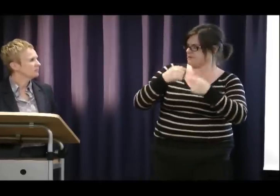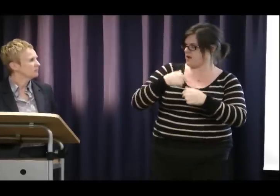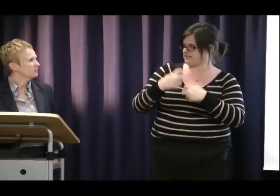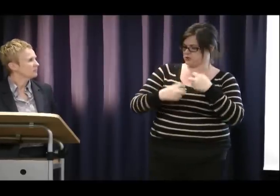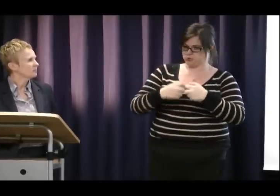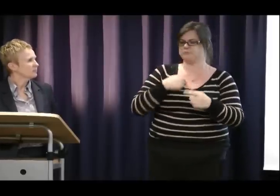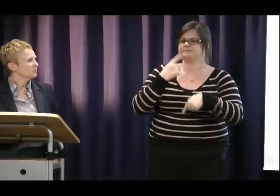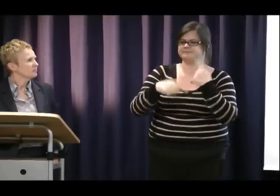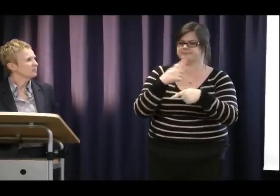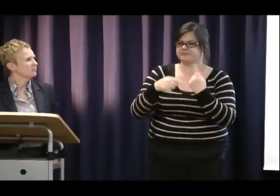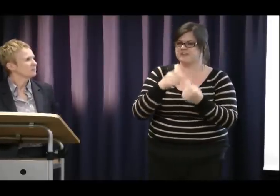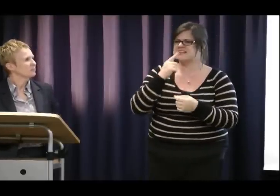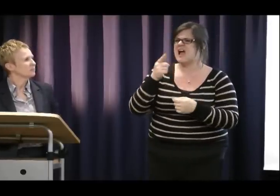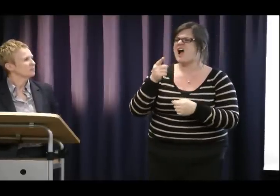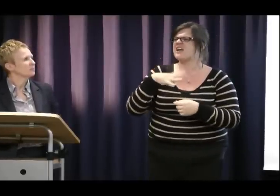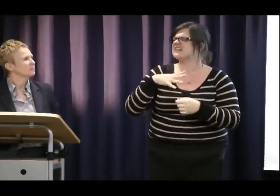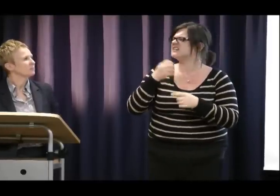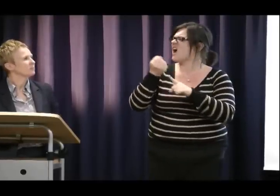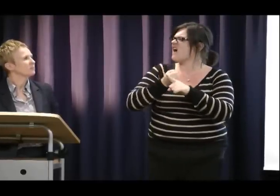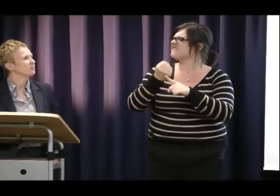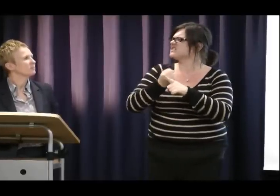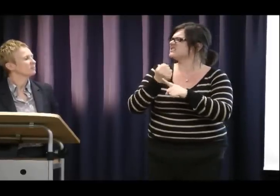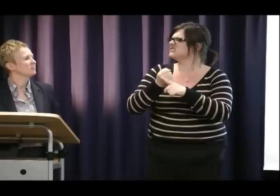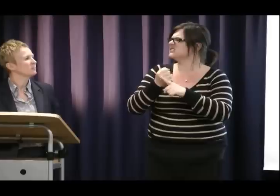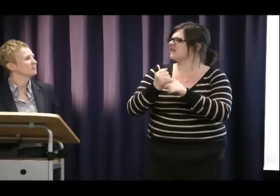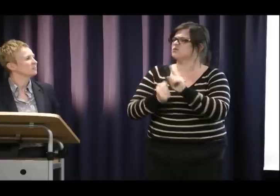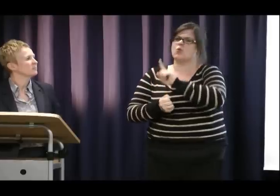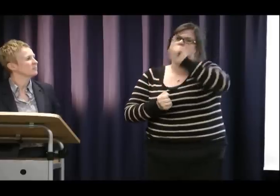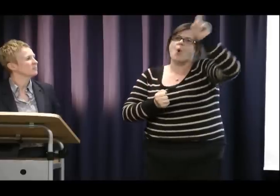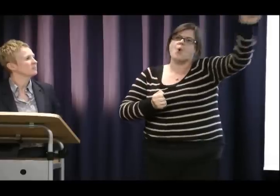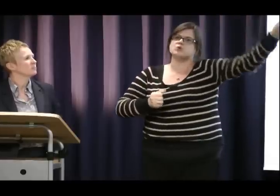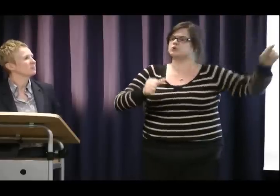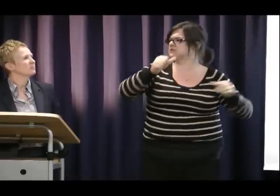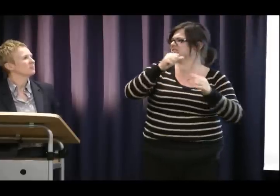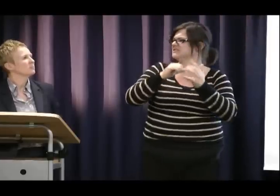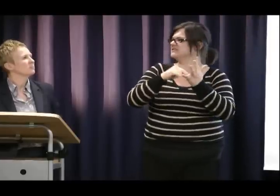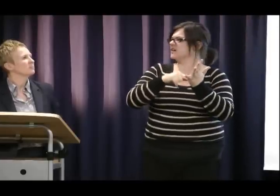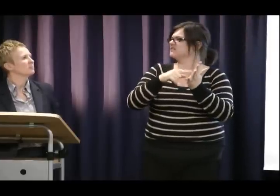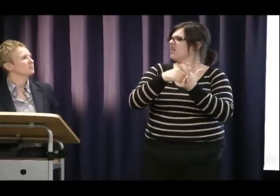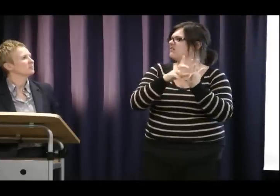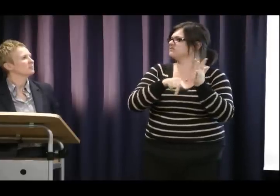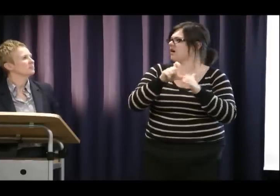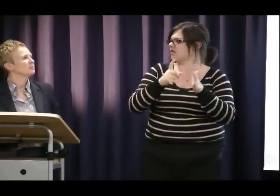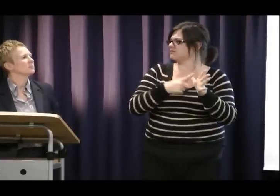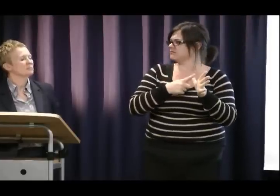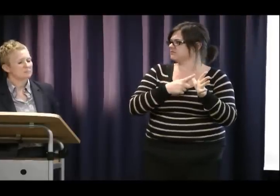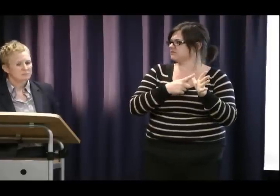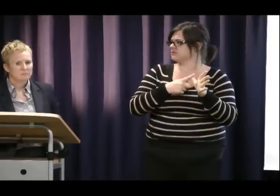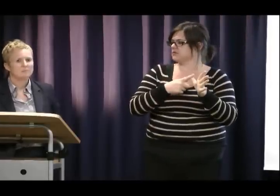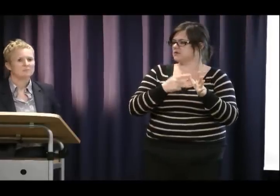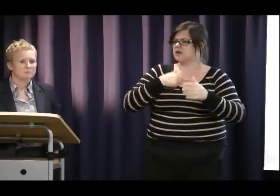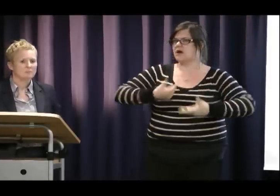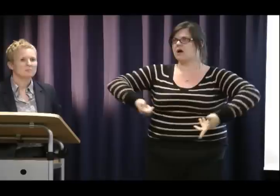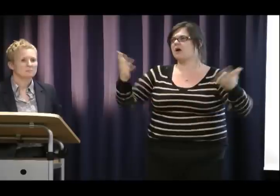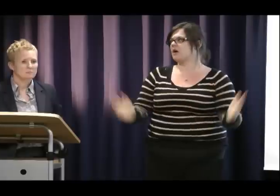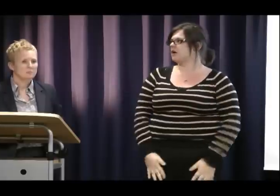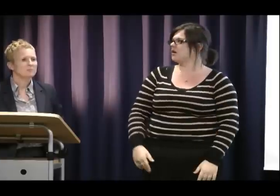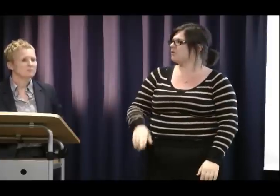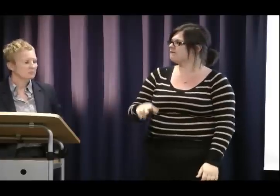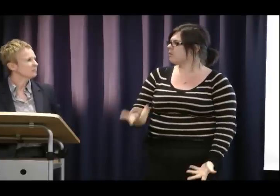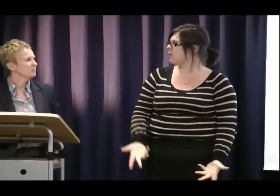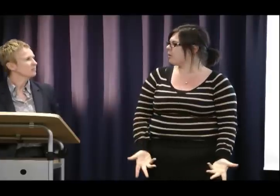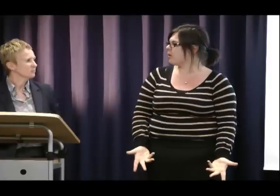a case manager. I have an issue, I talk to the case manager and the case manager says, no, you need advocacy. And you have to go all the way over to St